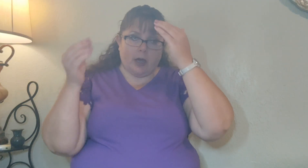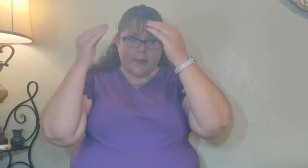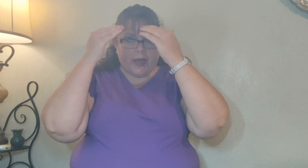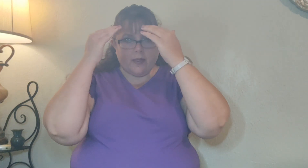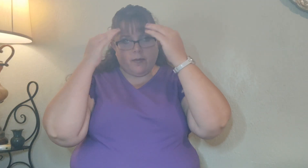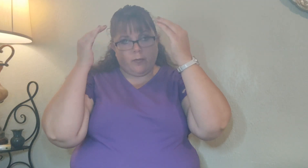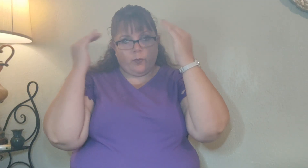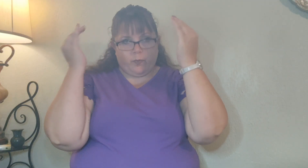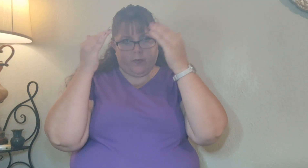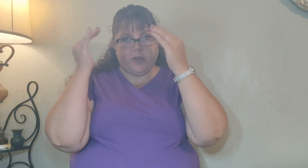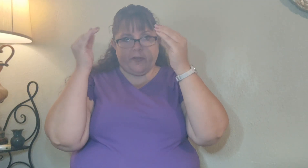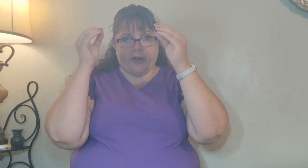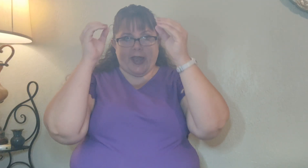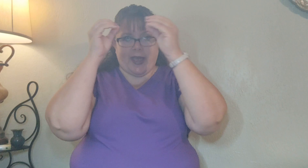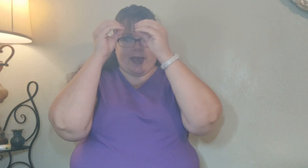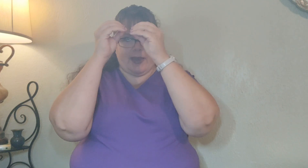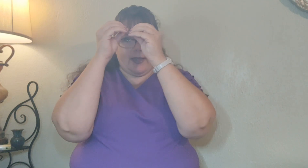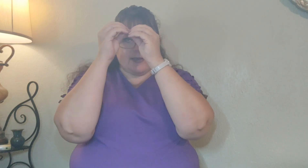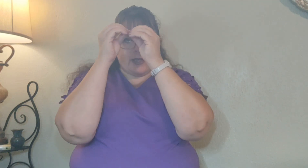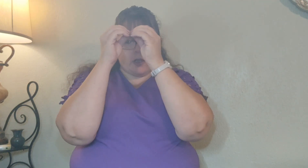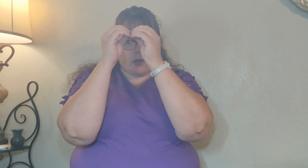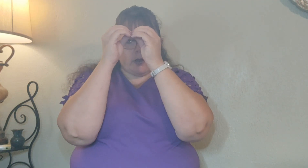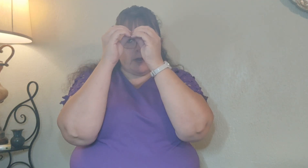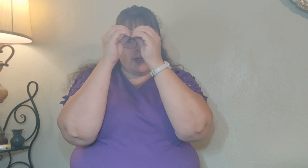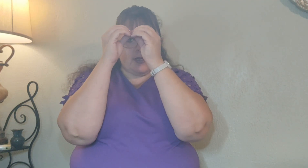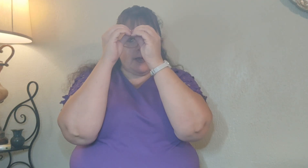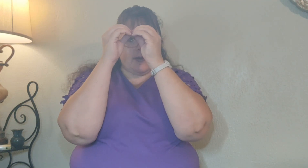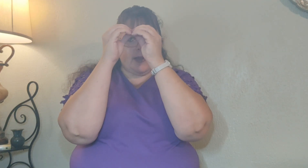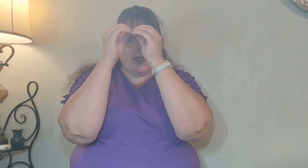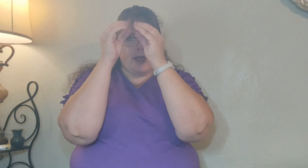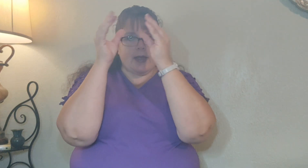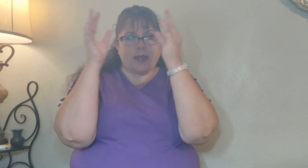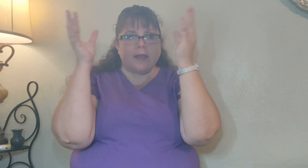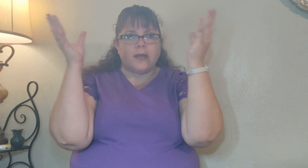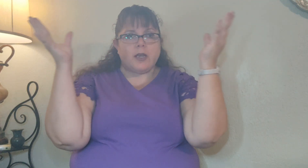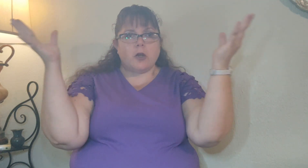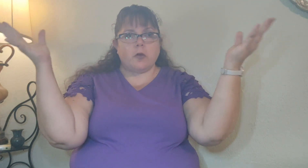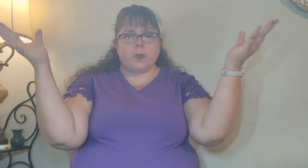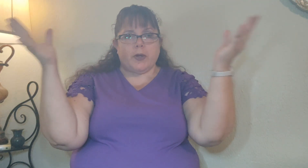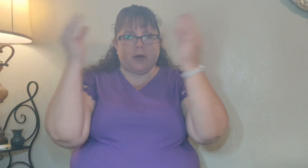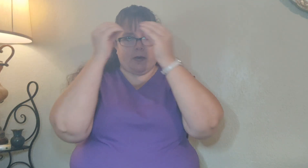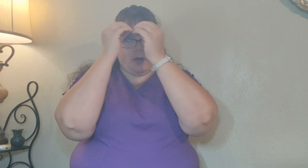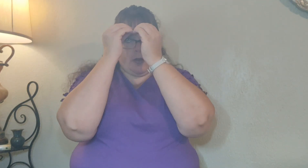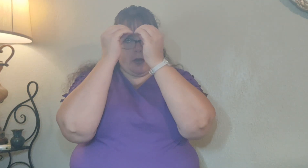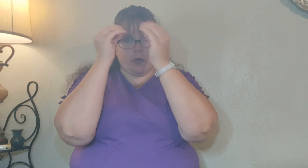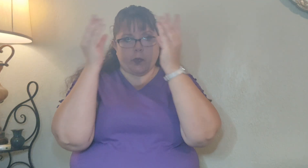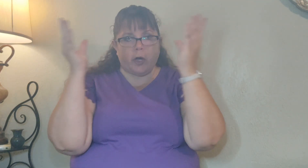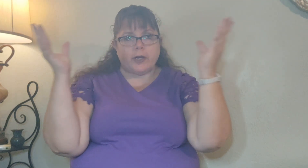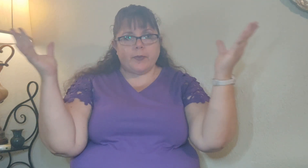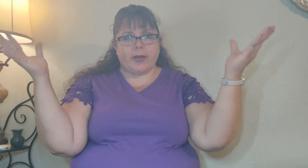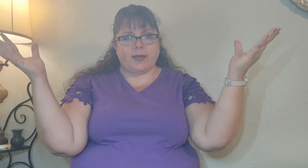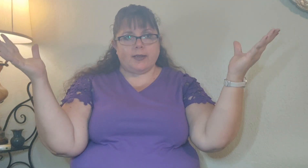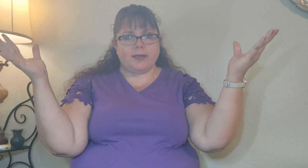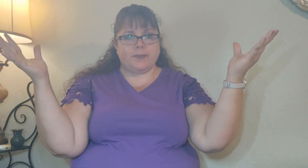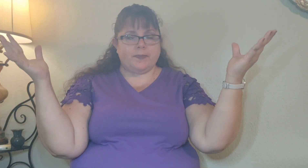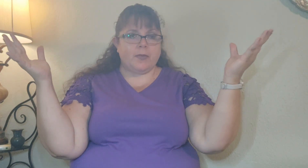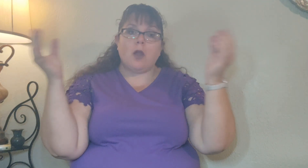up at your forehead, it's like you're closed in and then open. You're broad-minded,